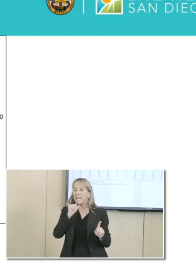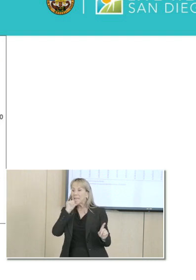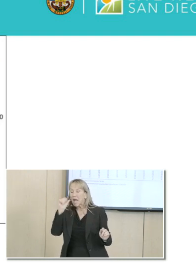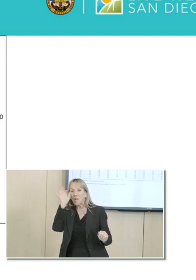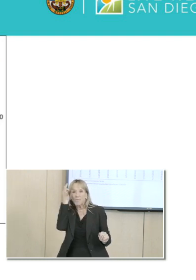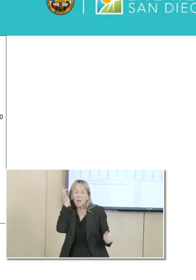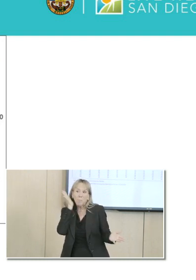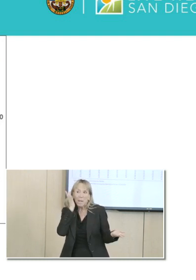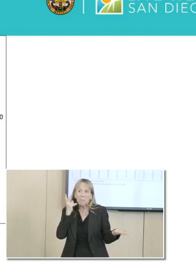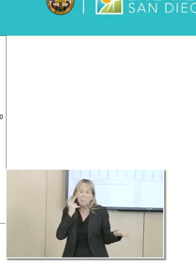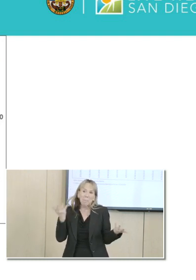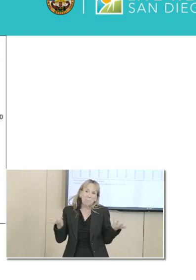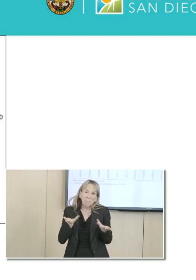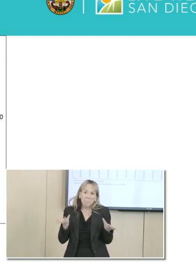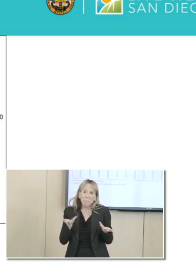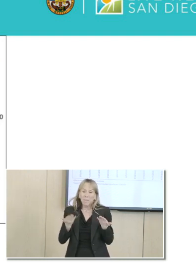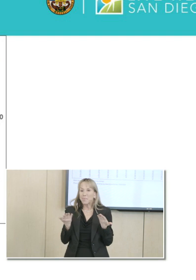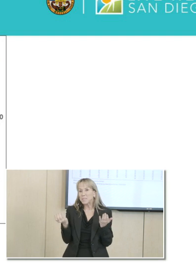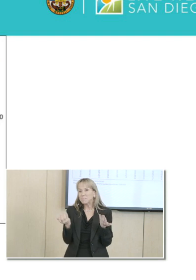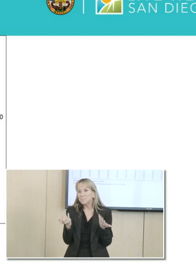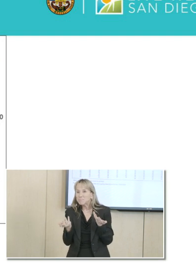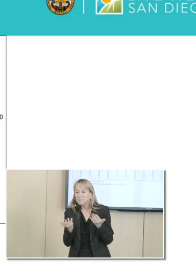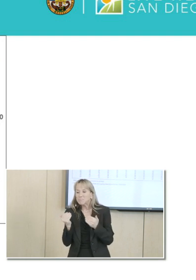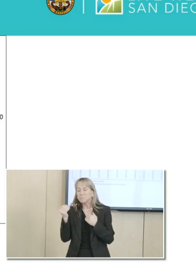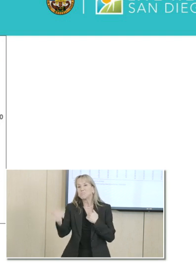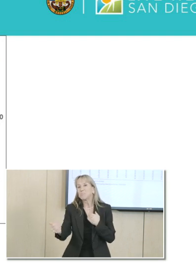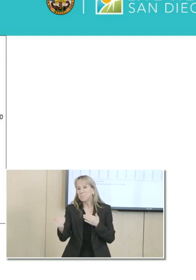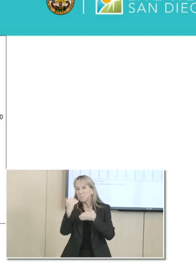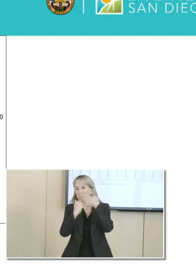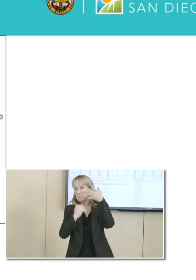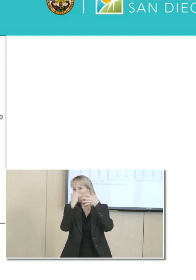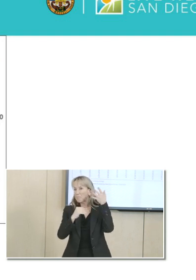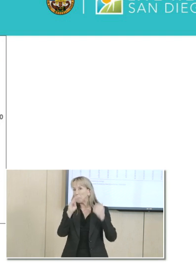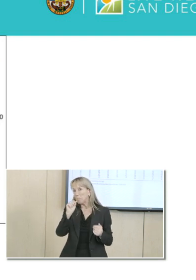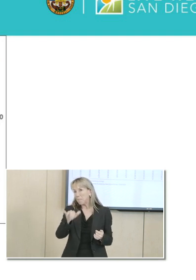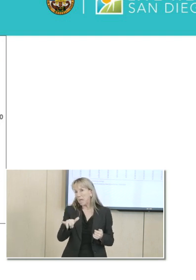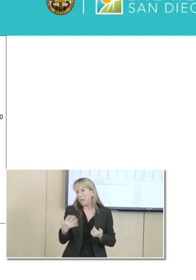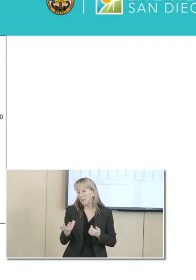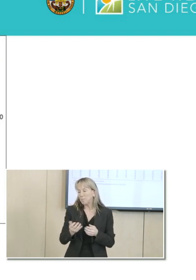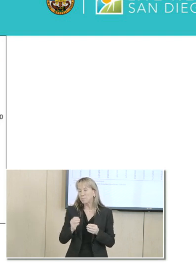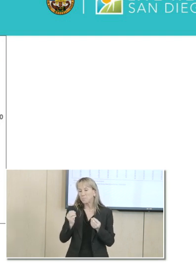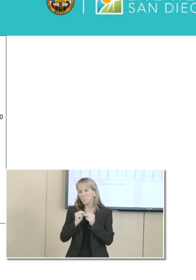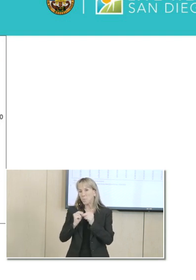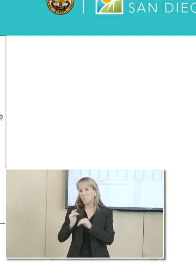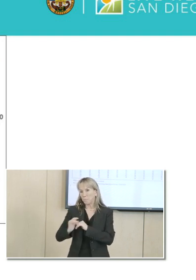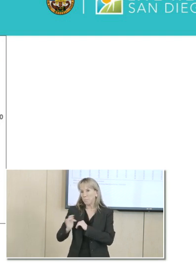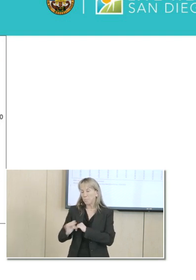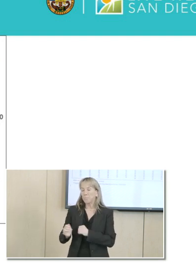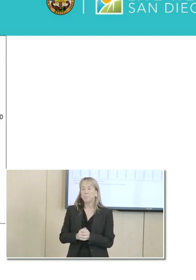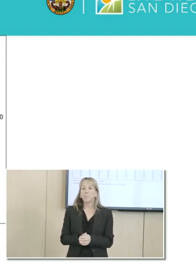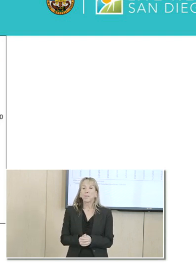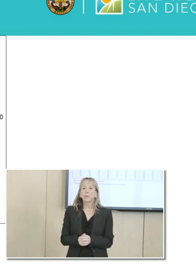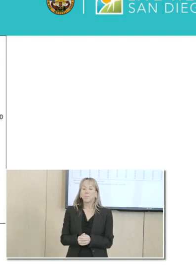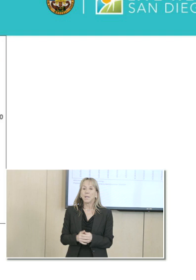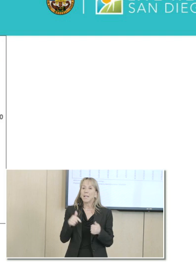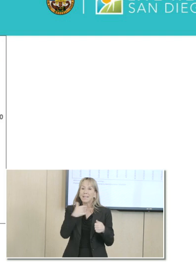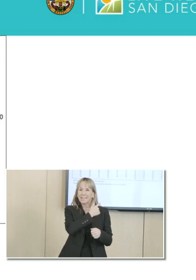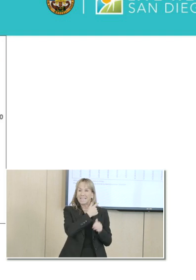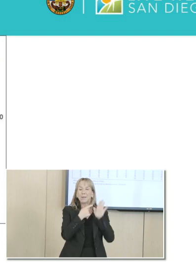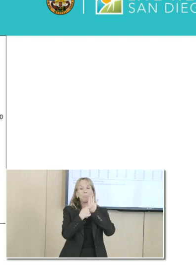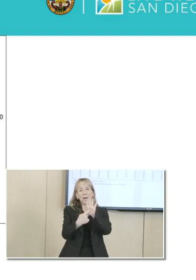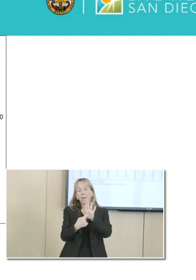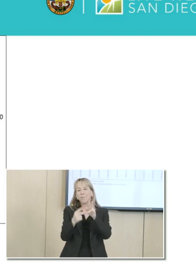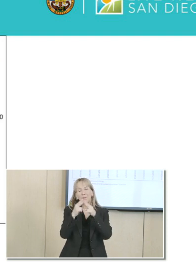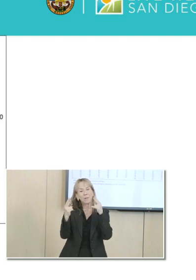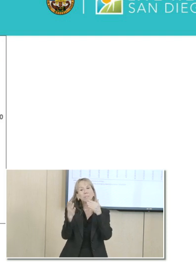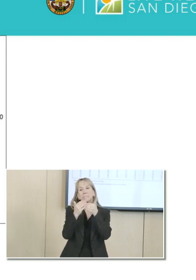county until later in May. Now, this is a very simplified model that's